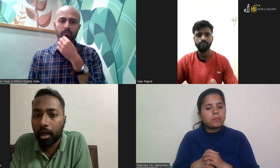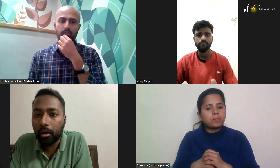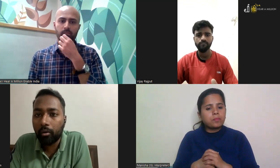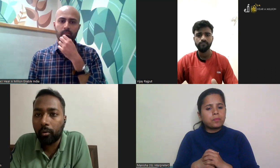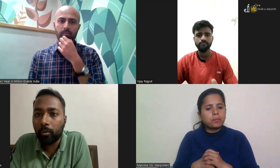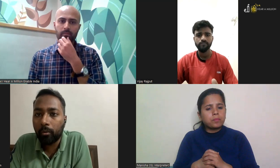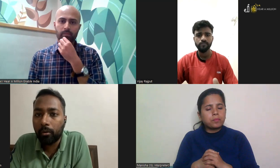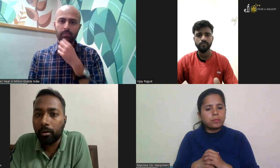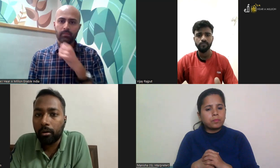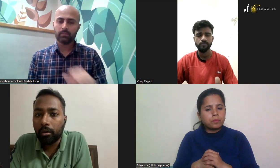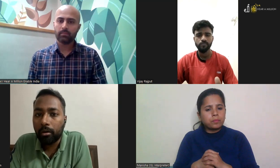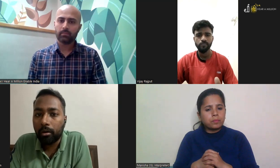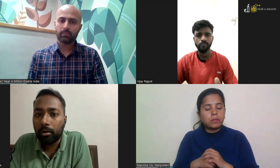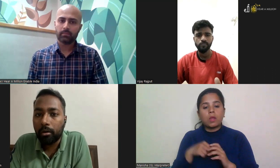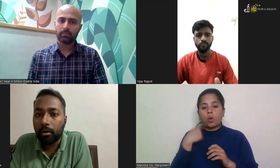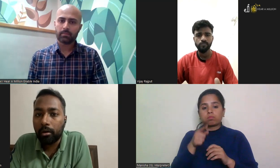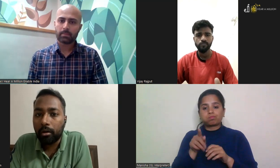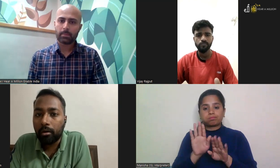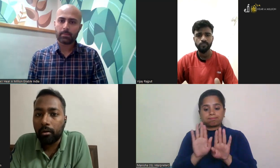one leg,